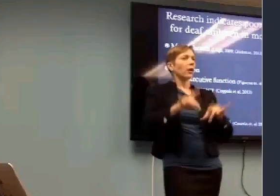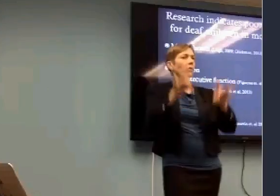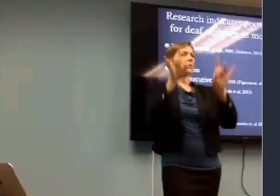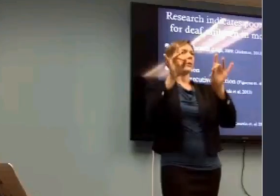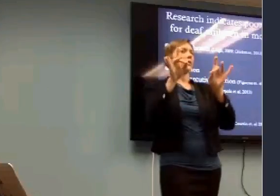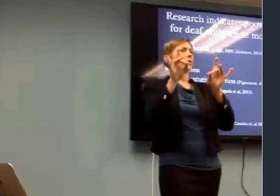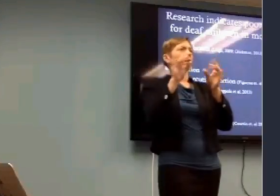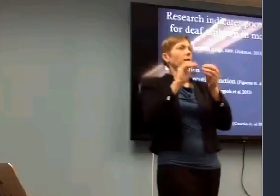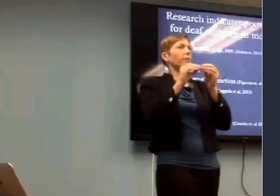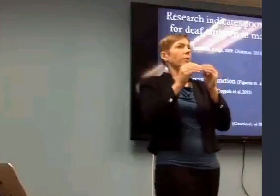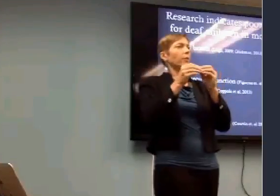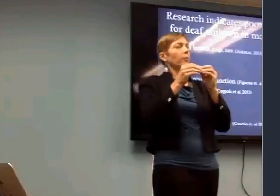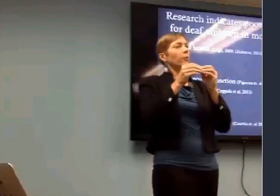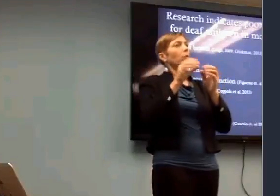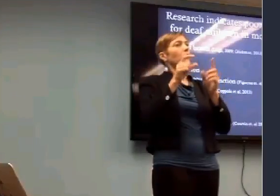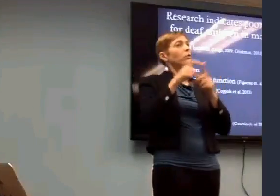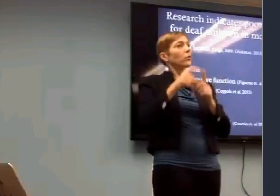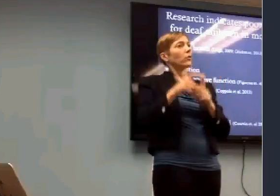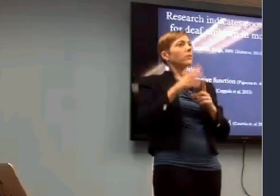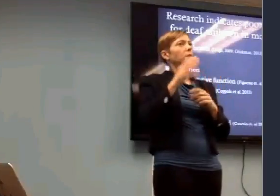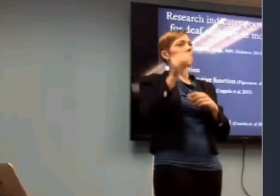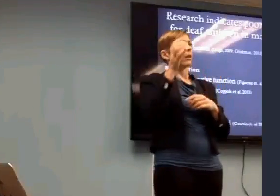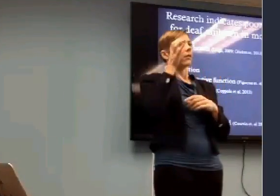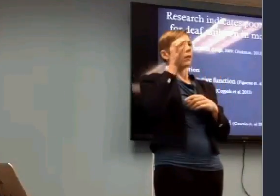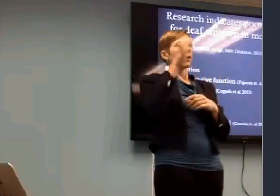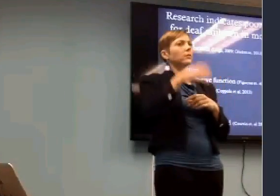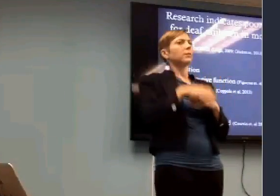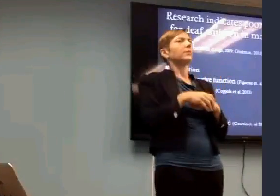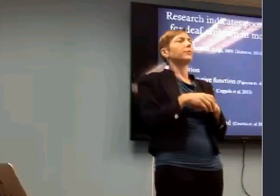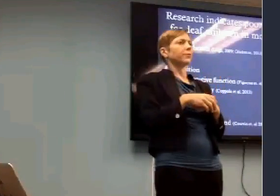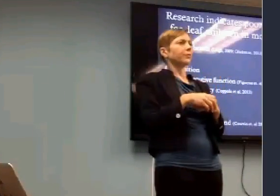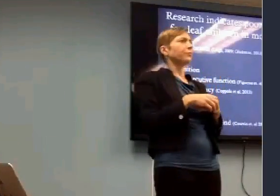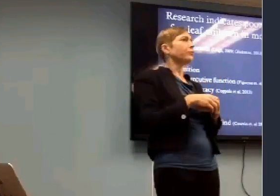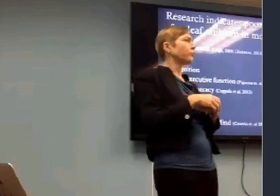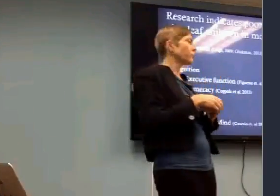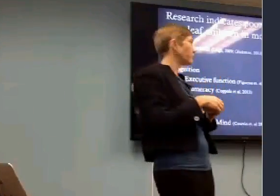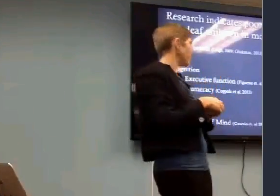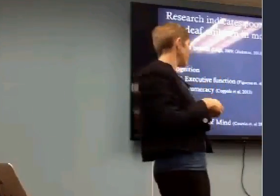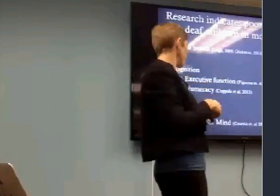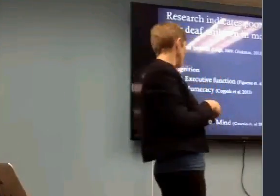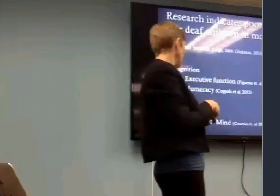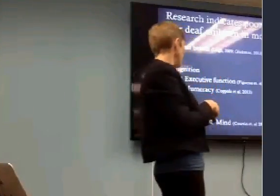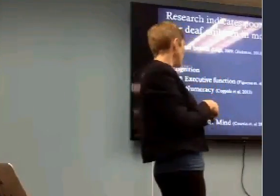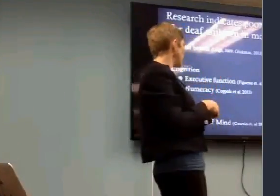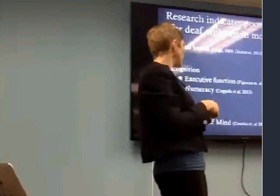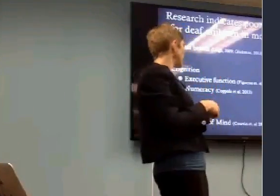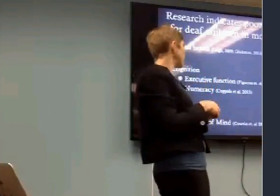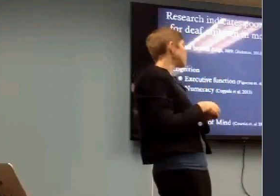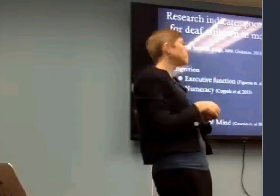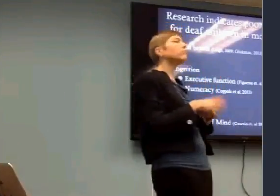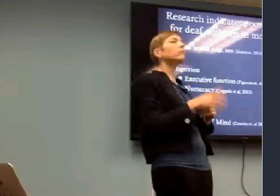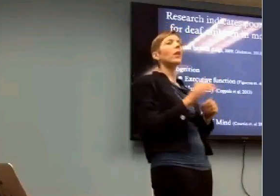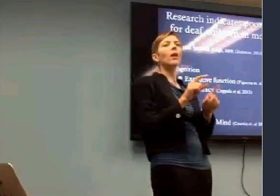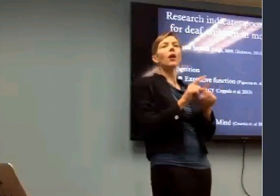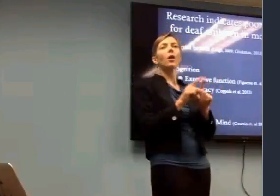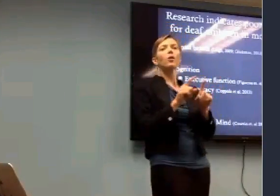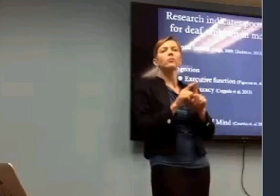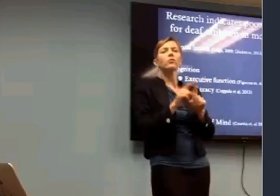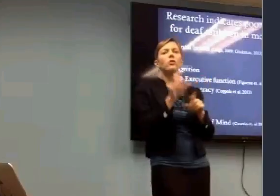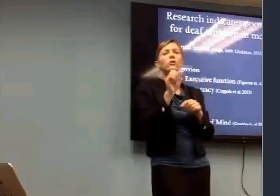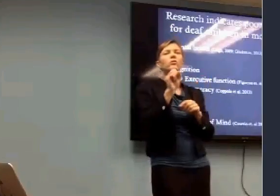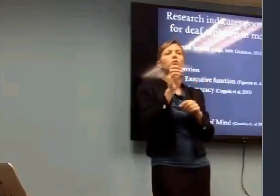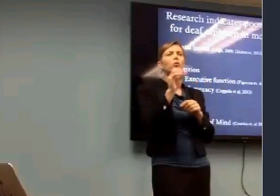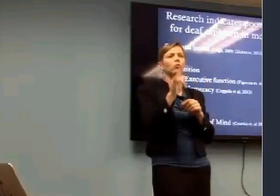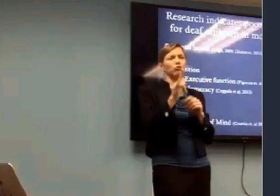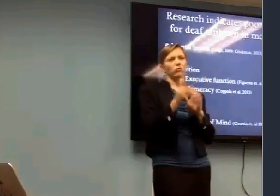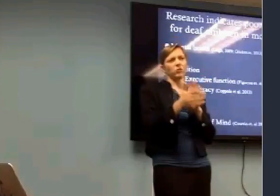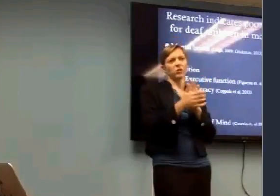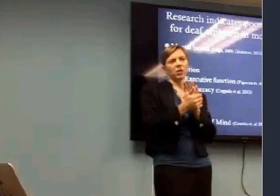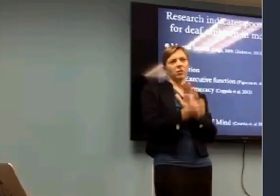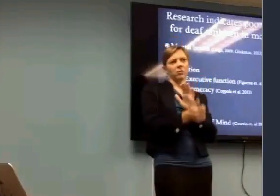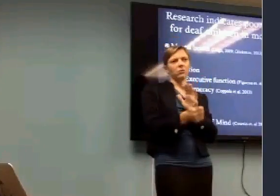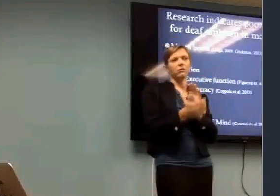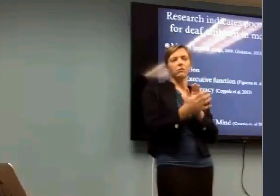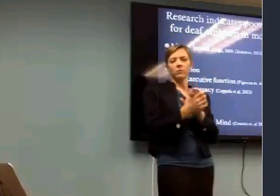children's concept of numbers and acquisition of numbers and number of terms, deaf children face delays,